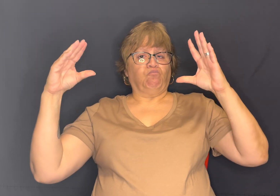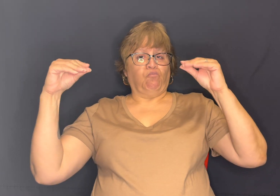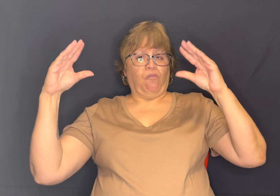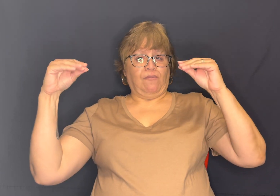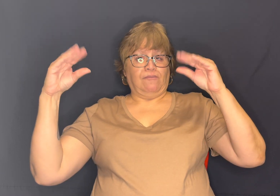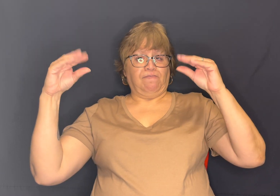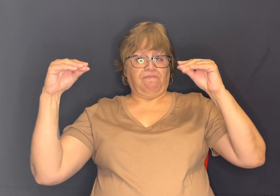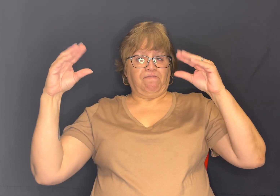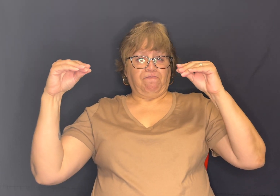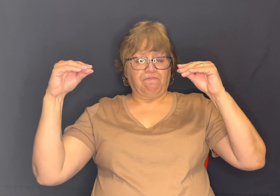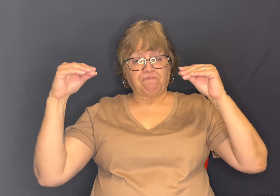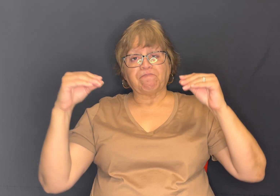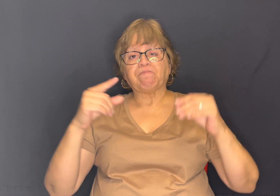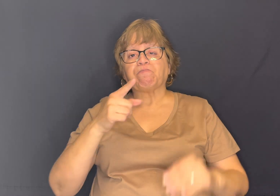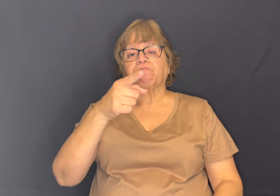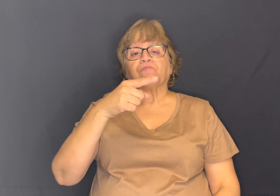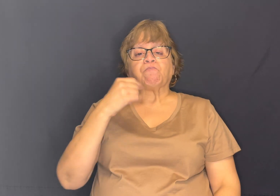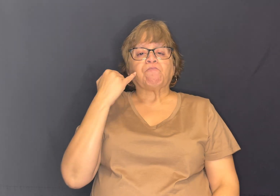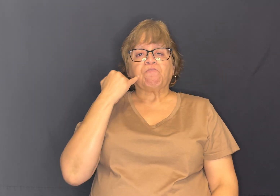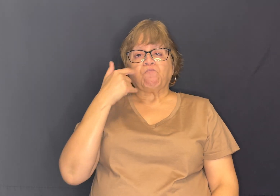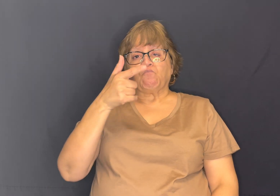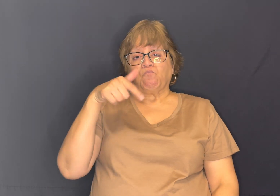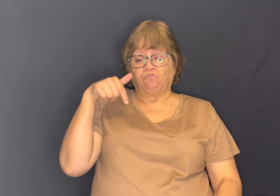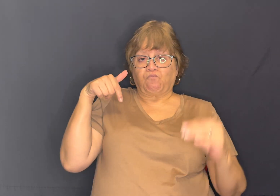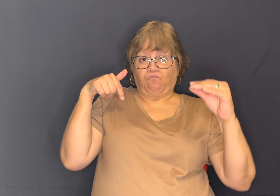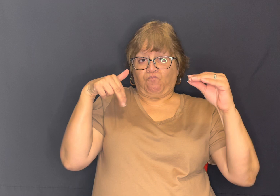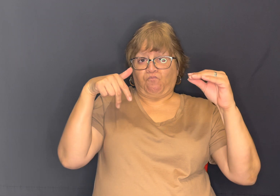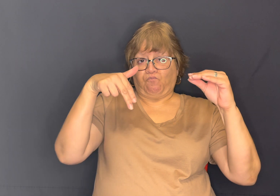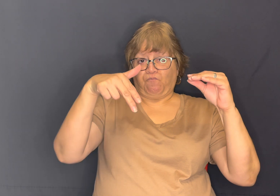in front of each other and they're talking back and forth, signing back and forth,